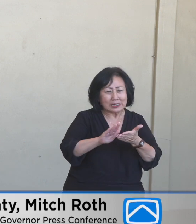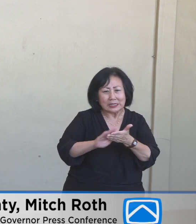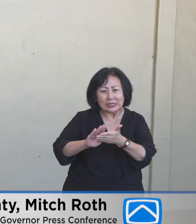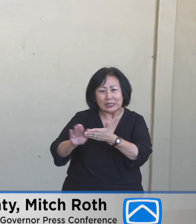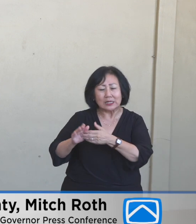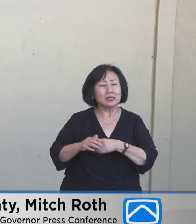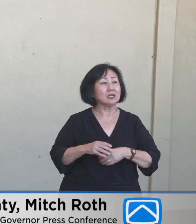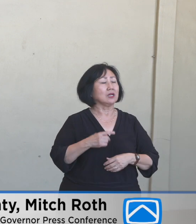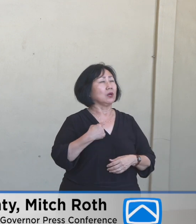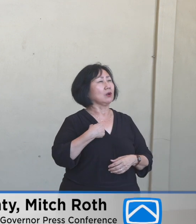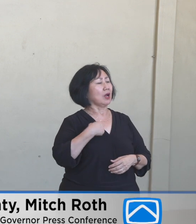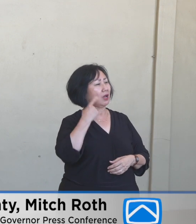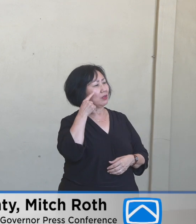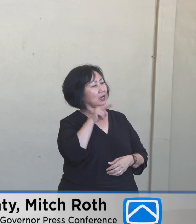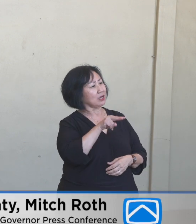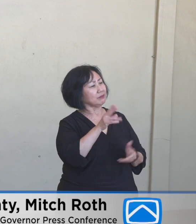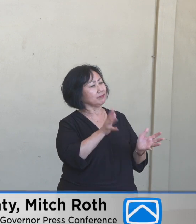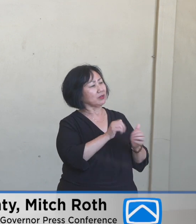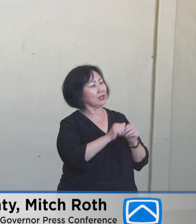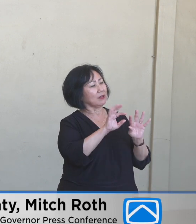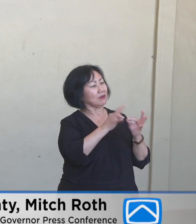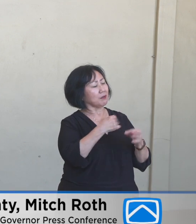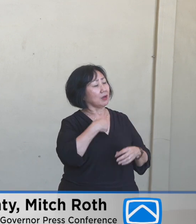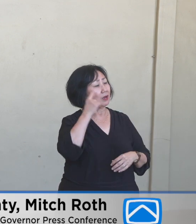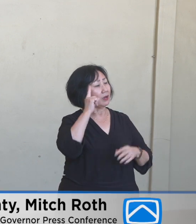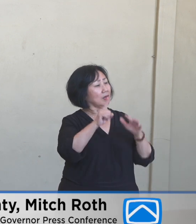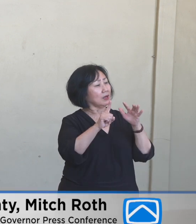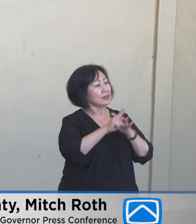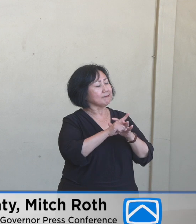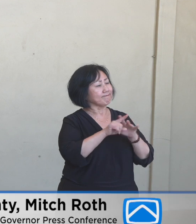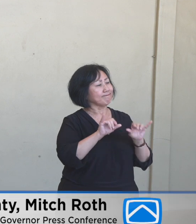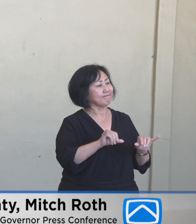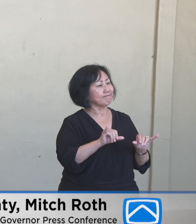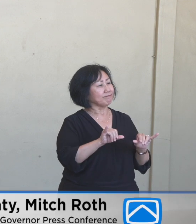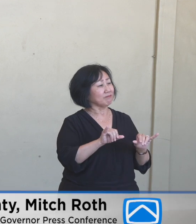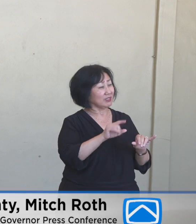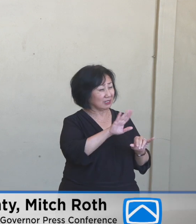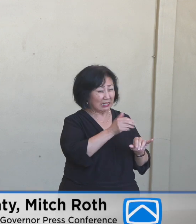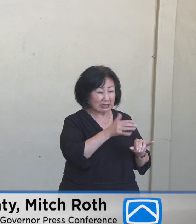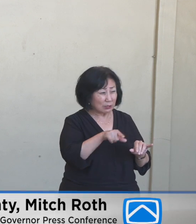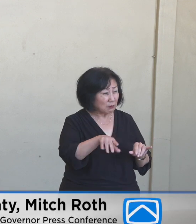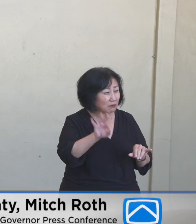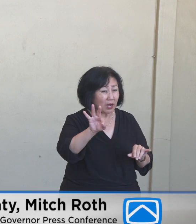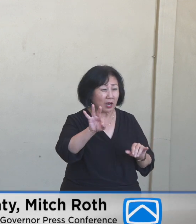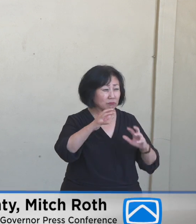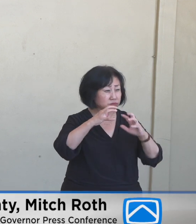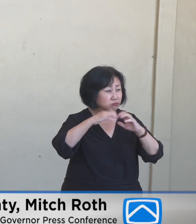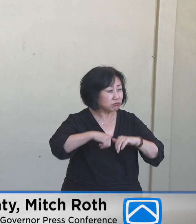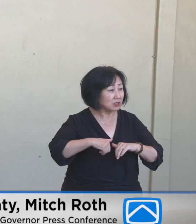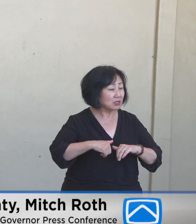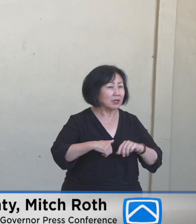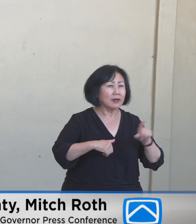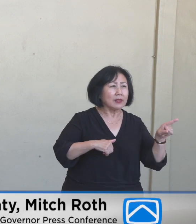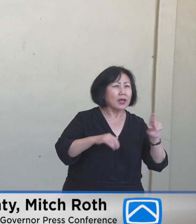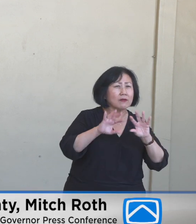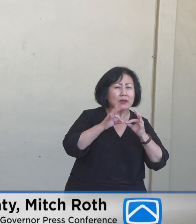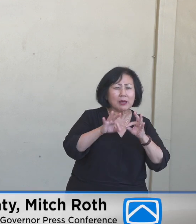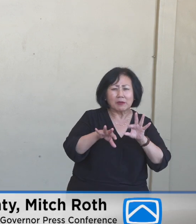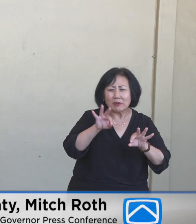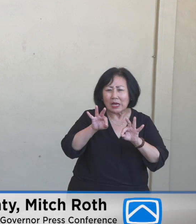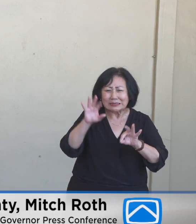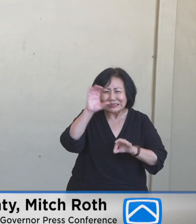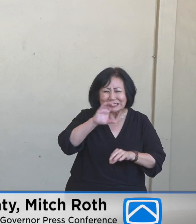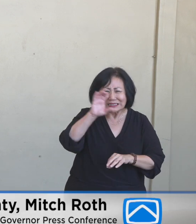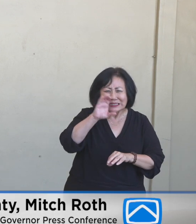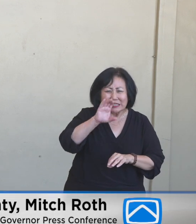the thought that came to my mind was, is there anything you can find? And they had just a couple of